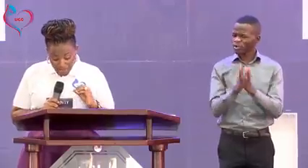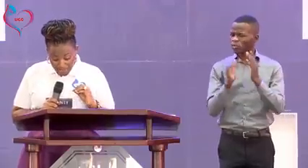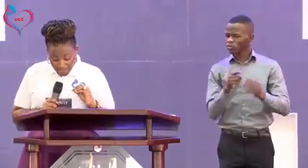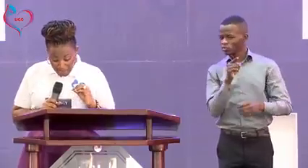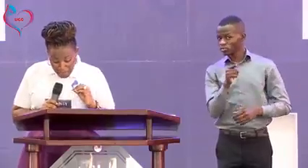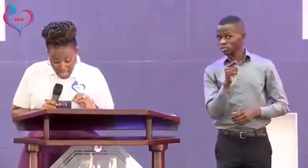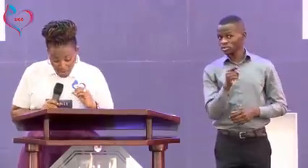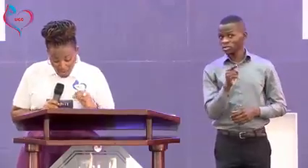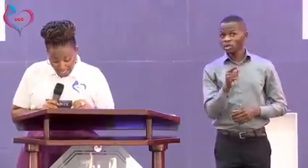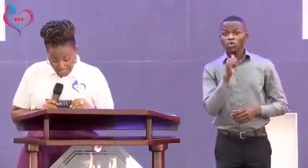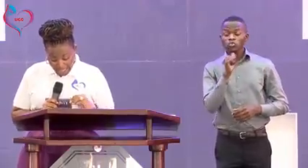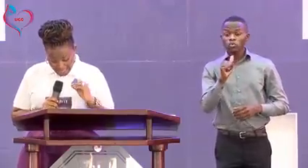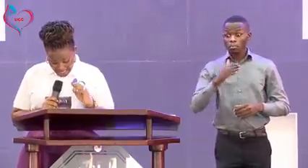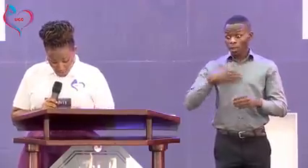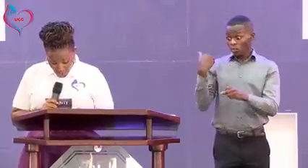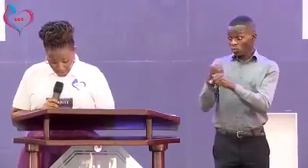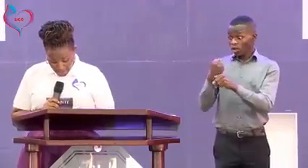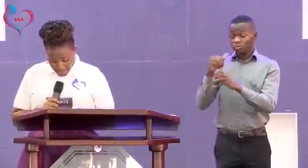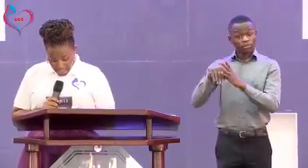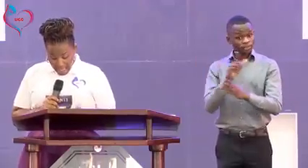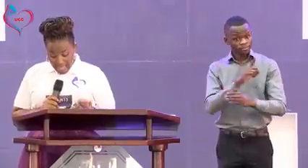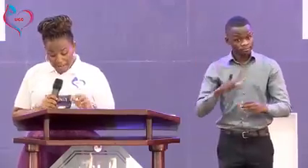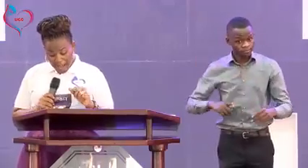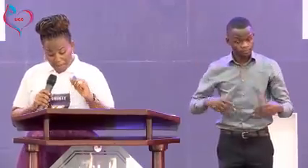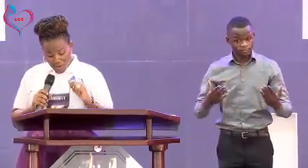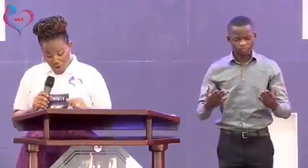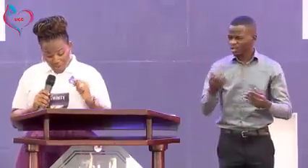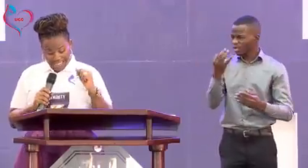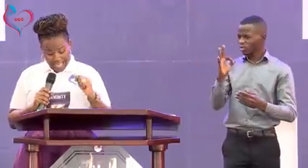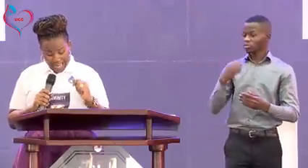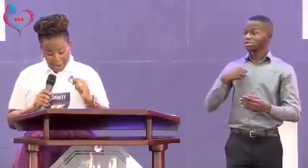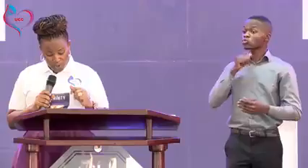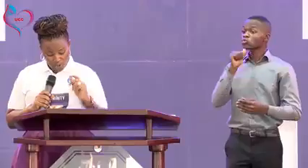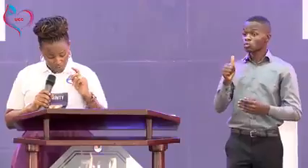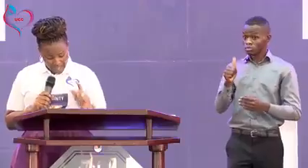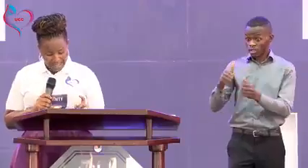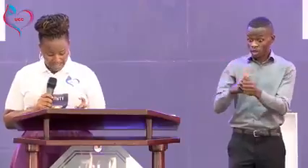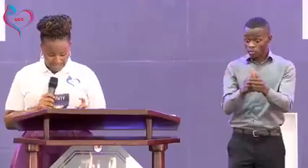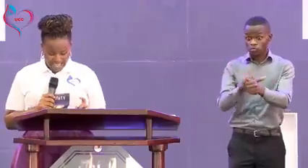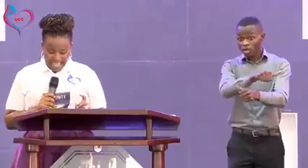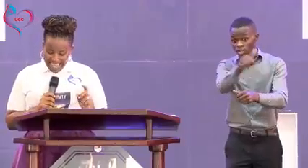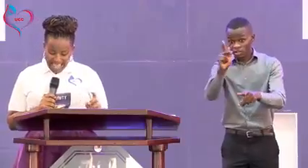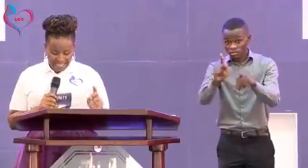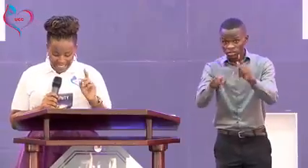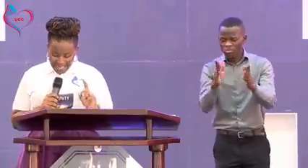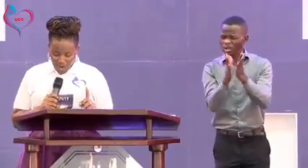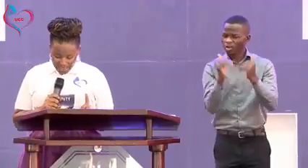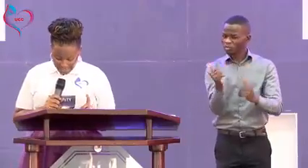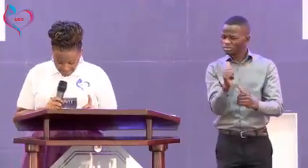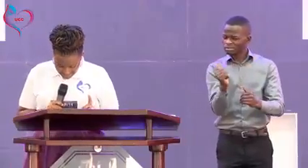not my work in the Lord? If I'm not an apostle to others,